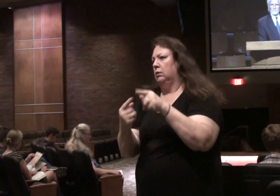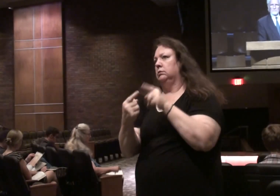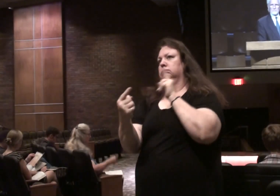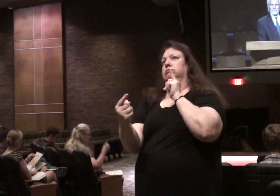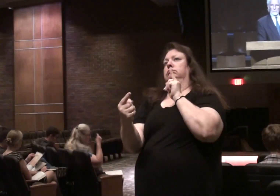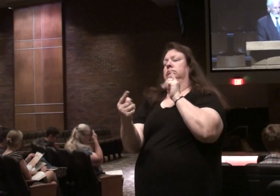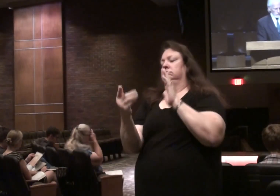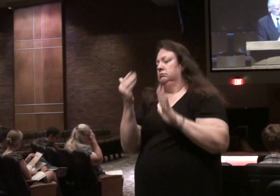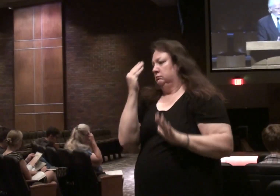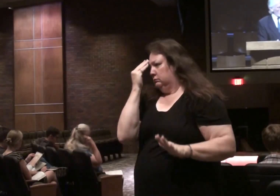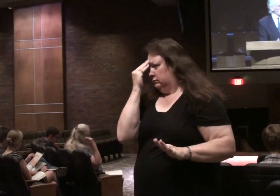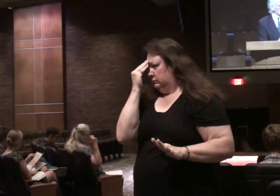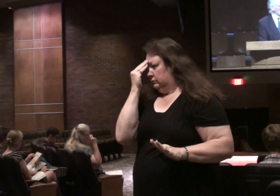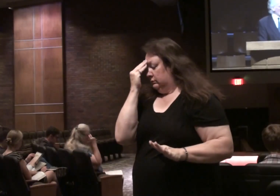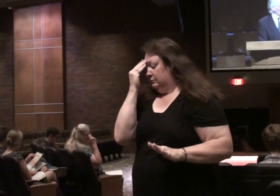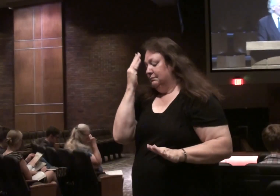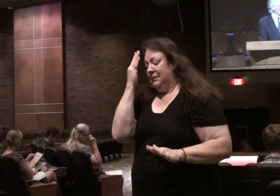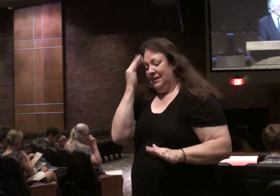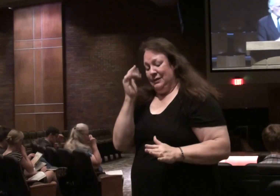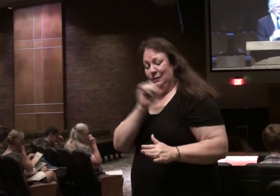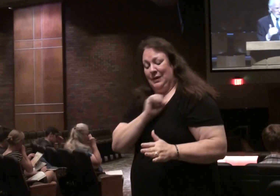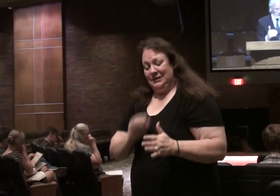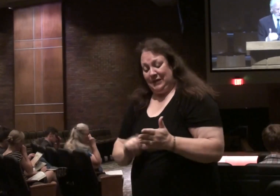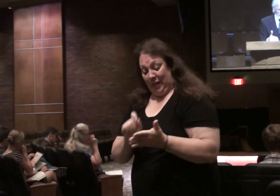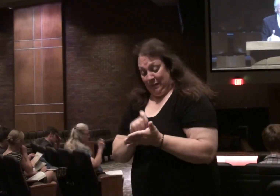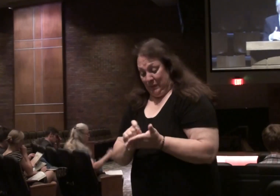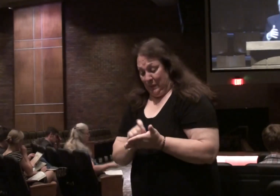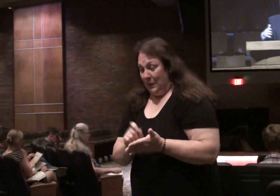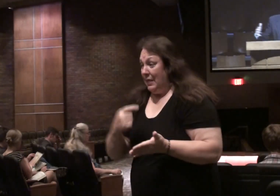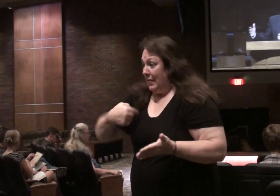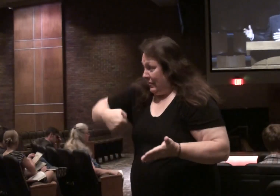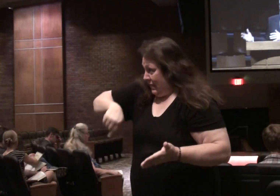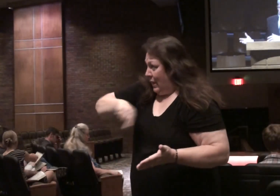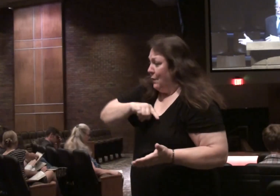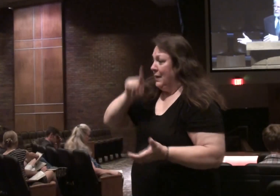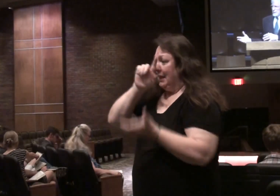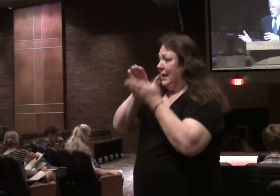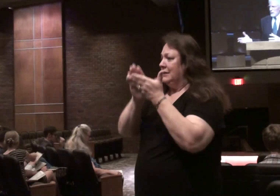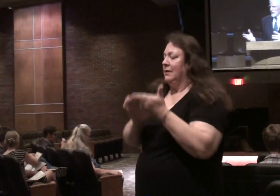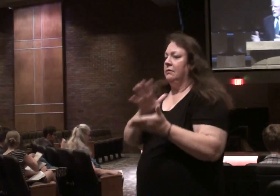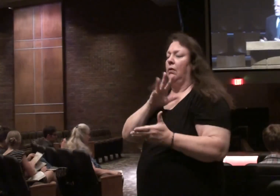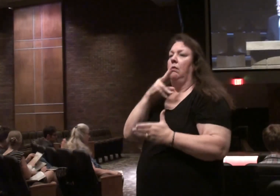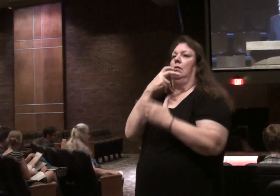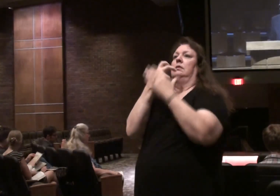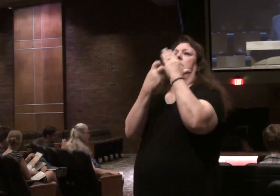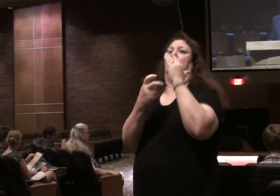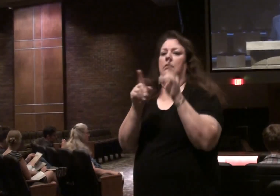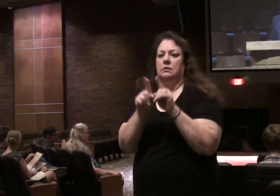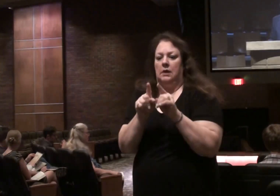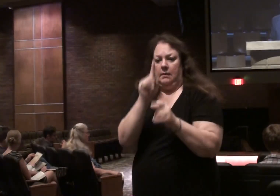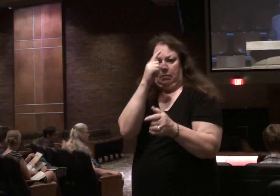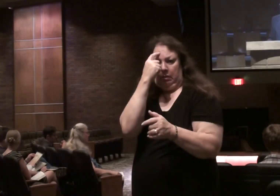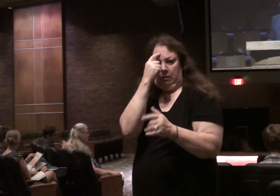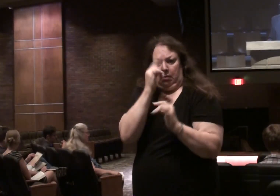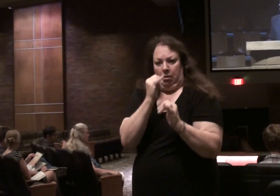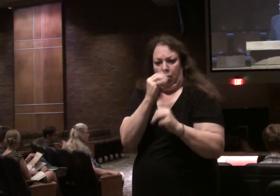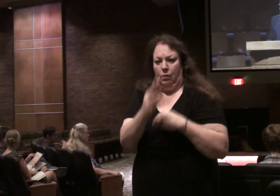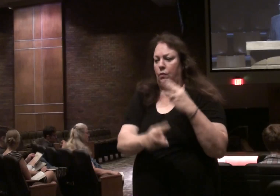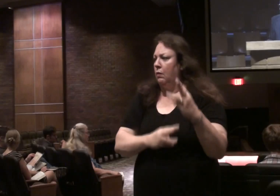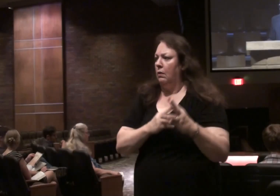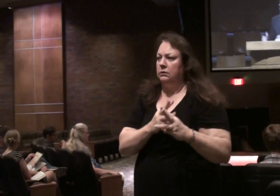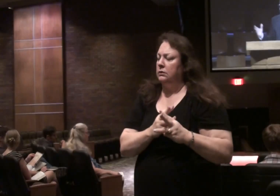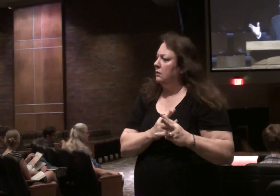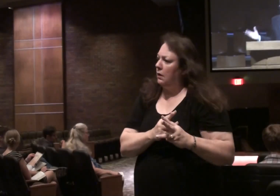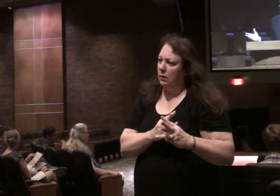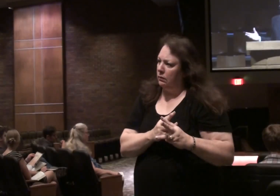thinking, but that's why Solomon is writing this, so we as believers don't get drawn into the thinking of the world. We know